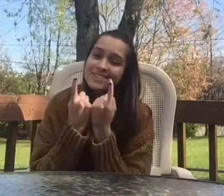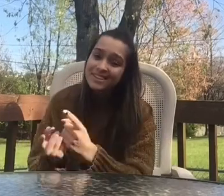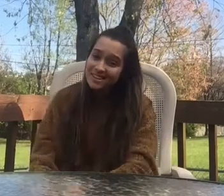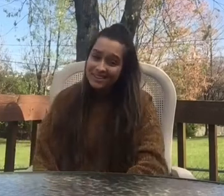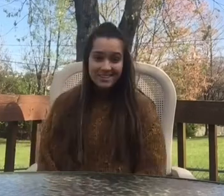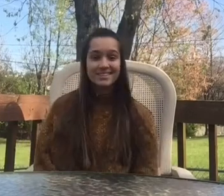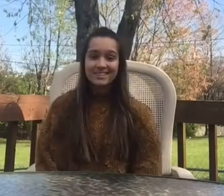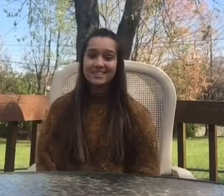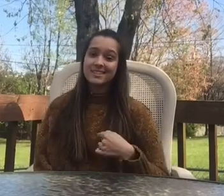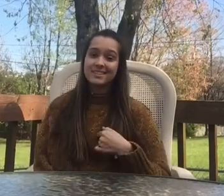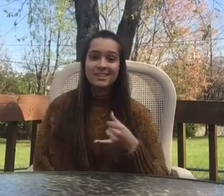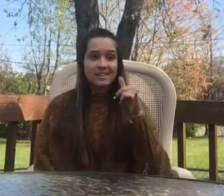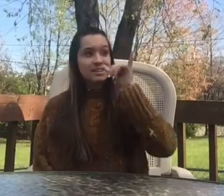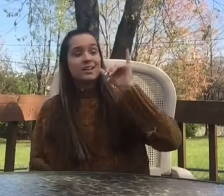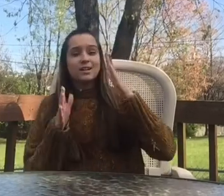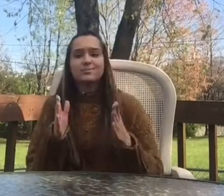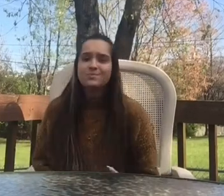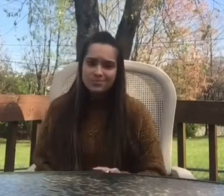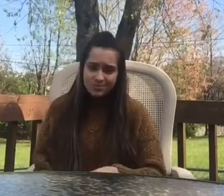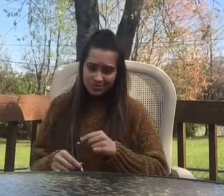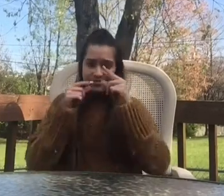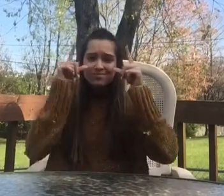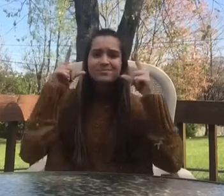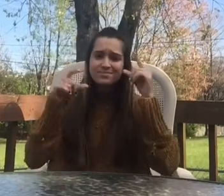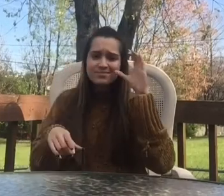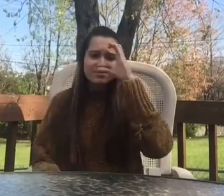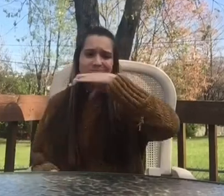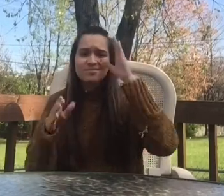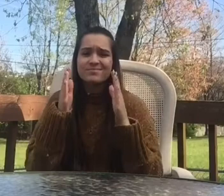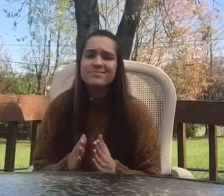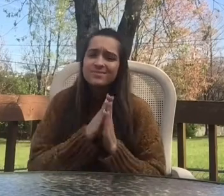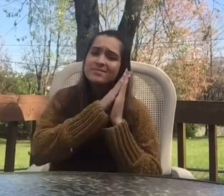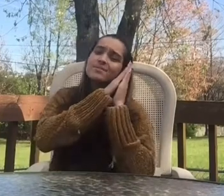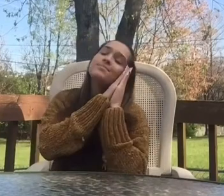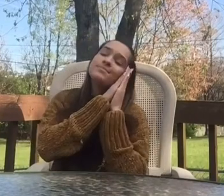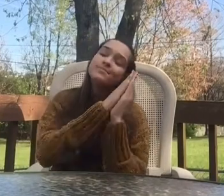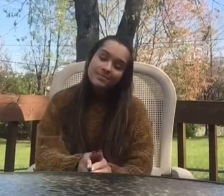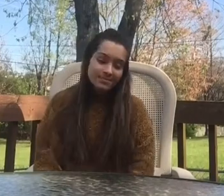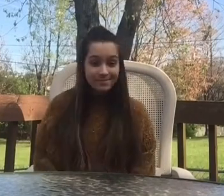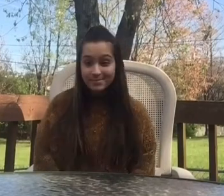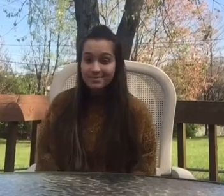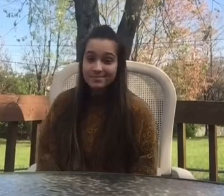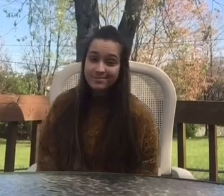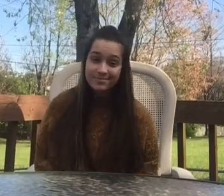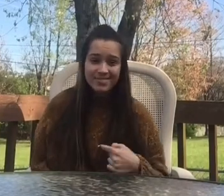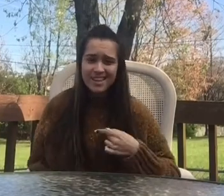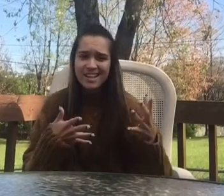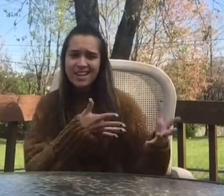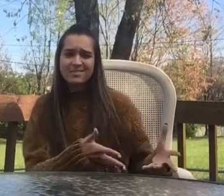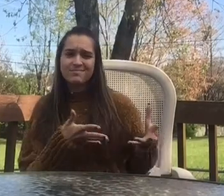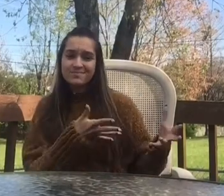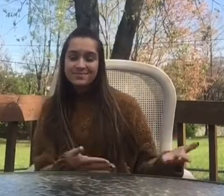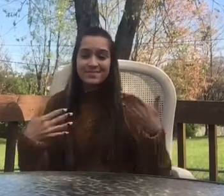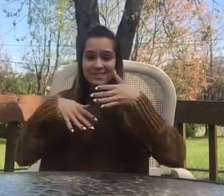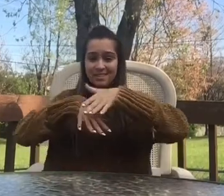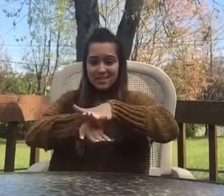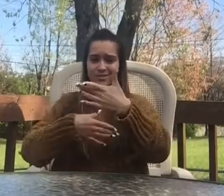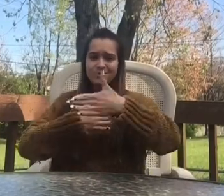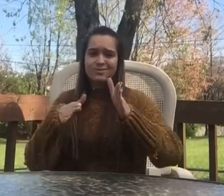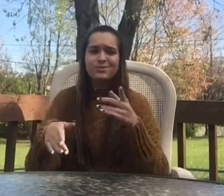met. I'll be drunk waking up in someone else's bed. I'd be lost in a crowded room